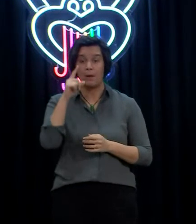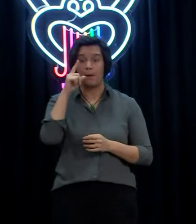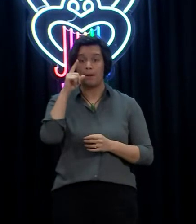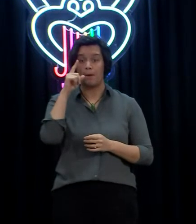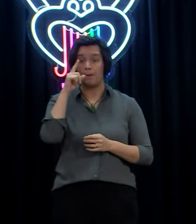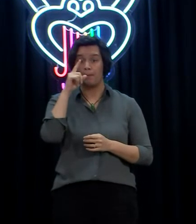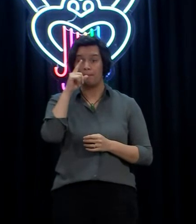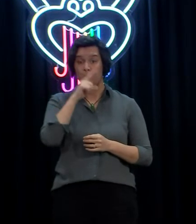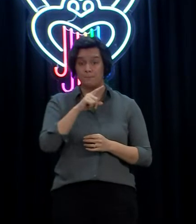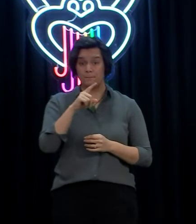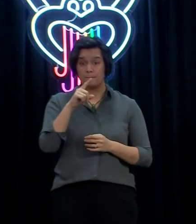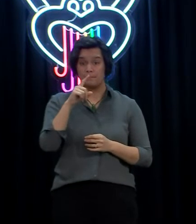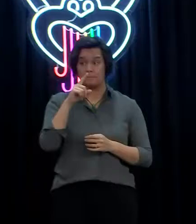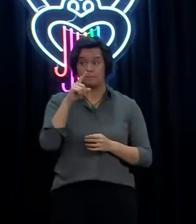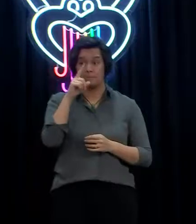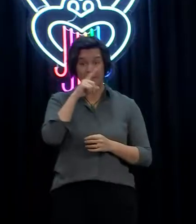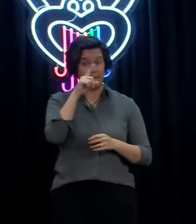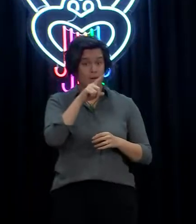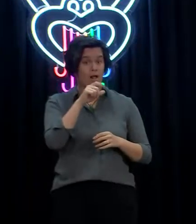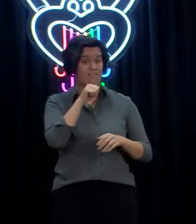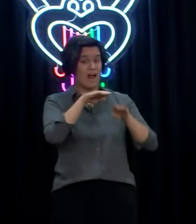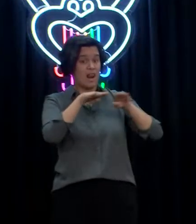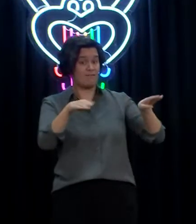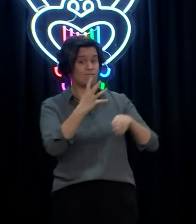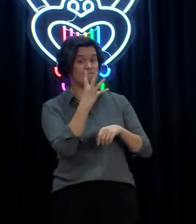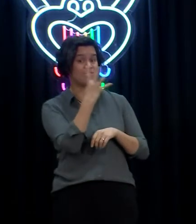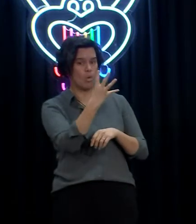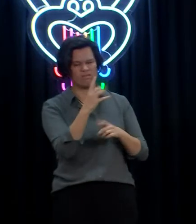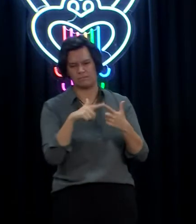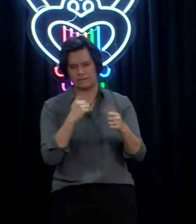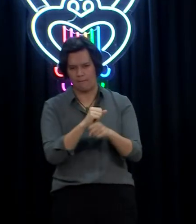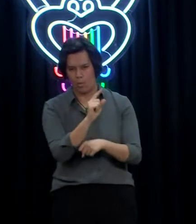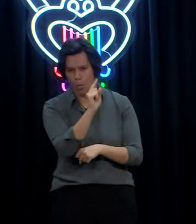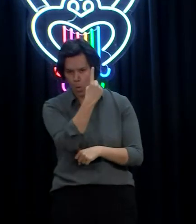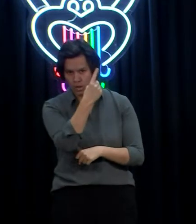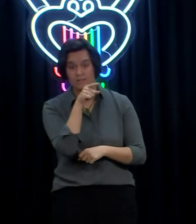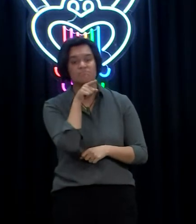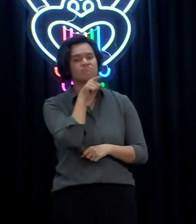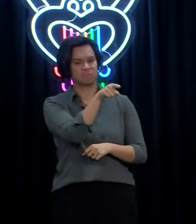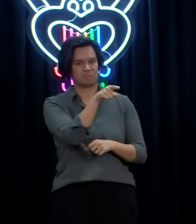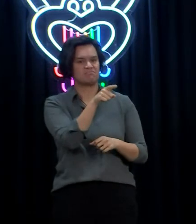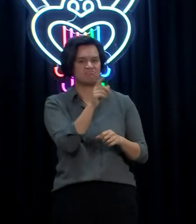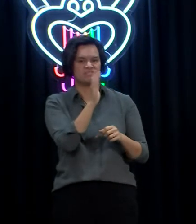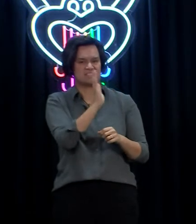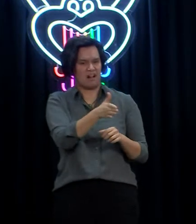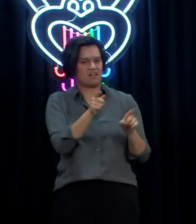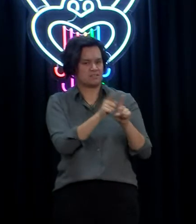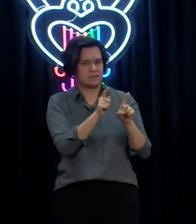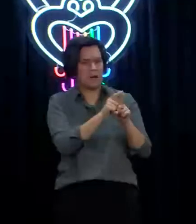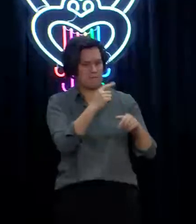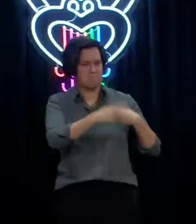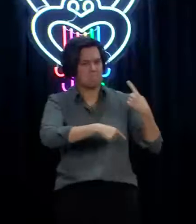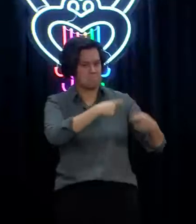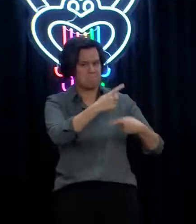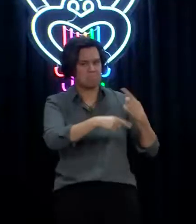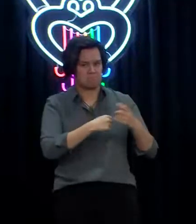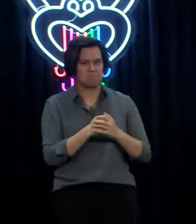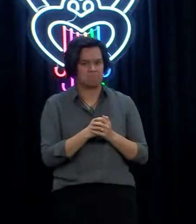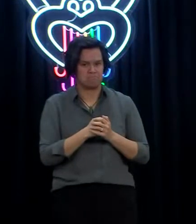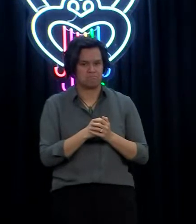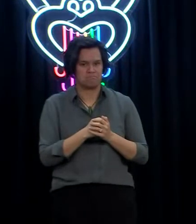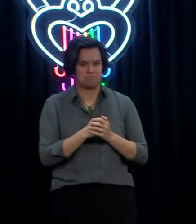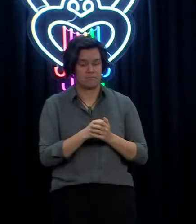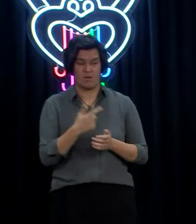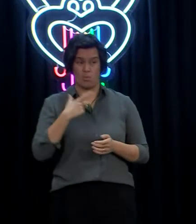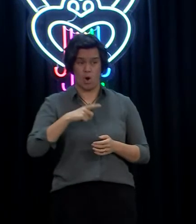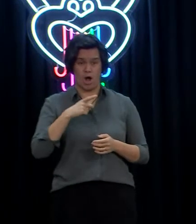a community that is at alert level 4, such as Auckland. The reason for this is that the lockdown restrictions reduce the risk